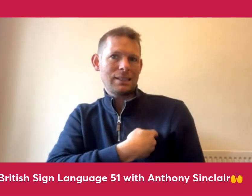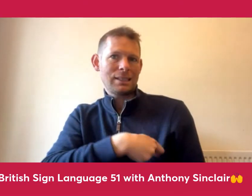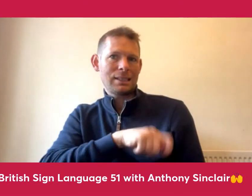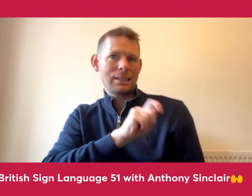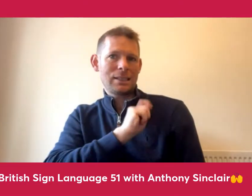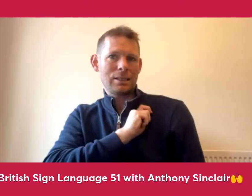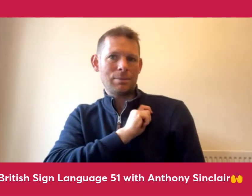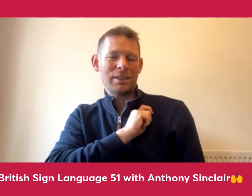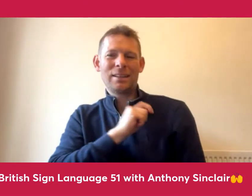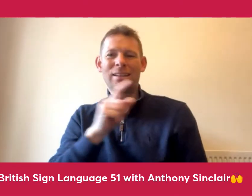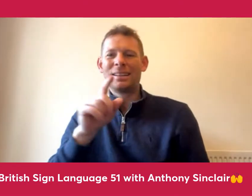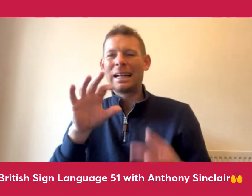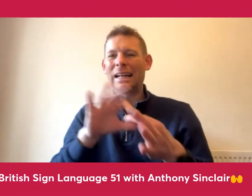So if you can see how I'm making